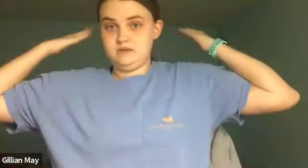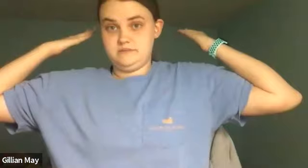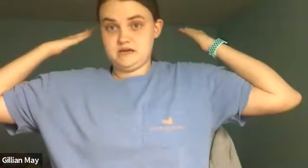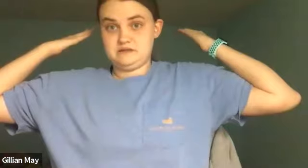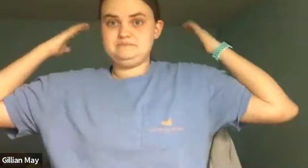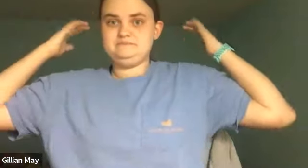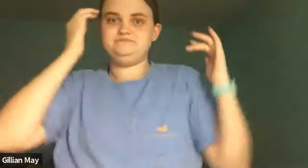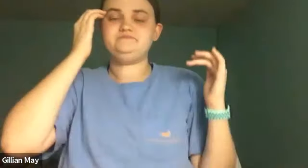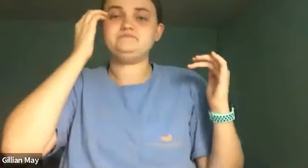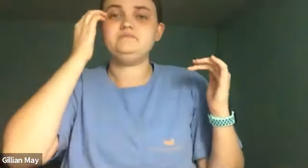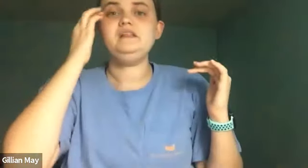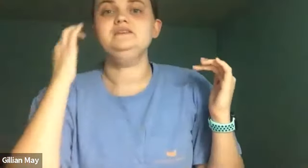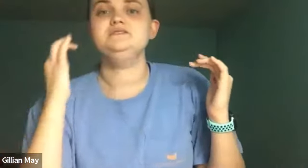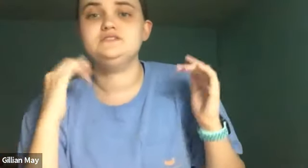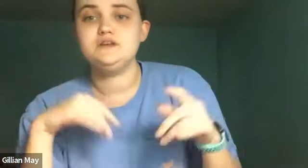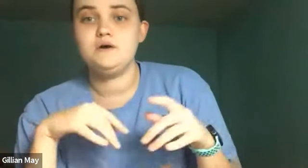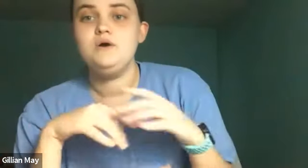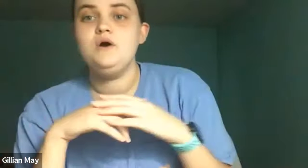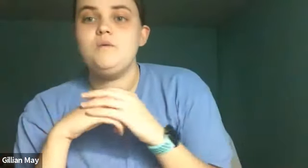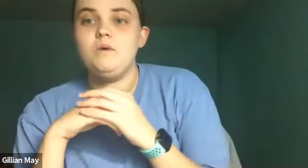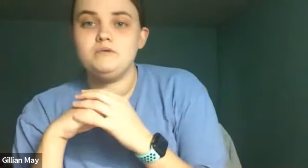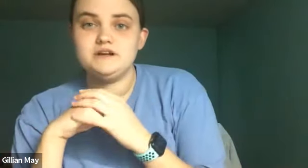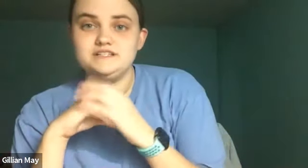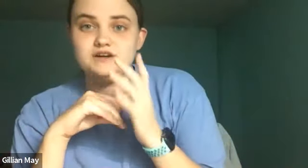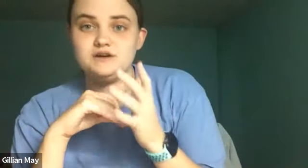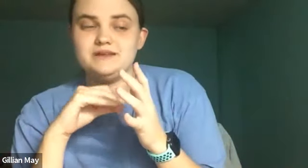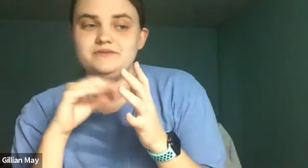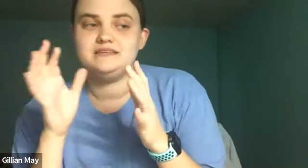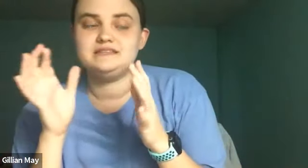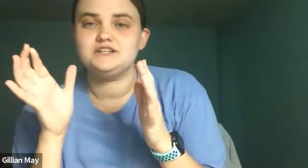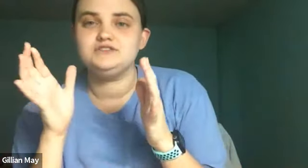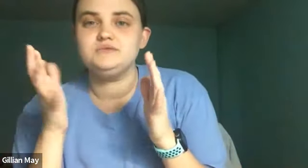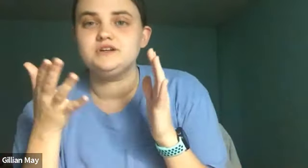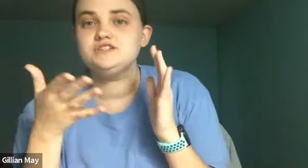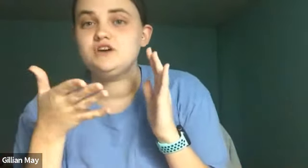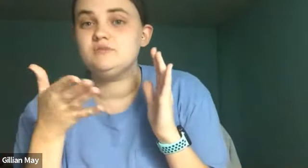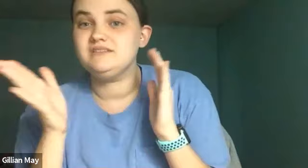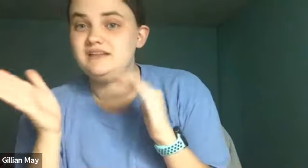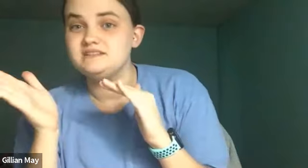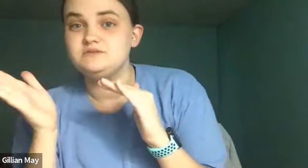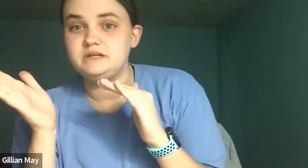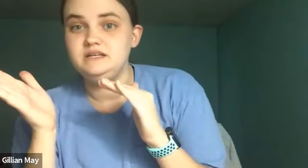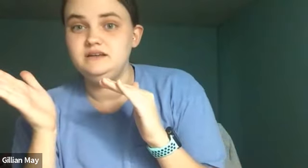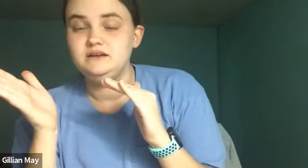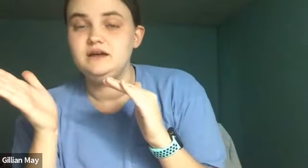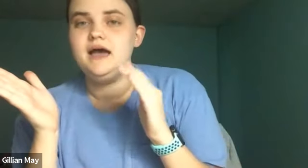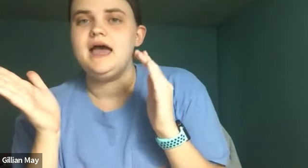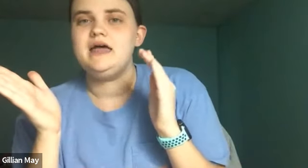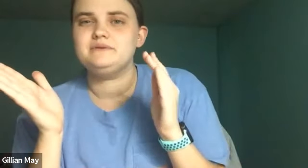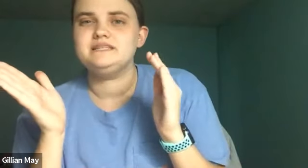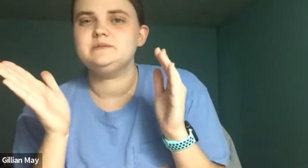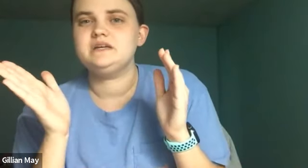back. So what we're going to start with is we're going to start with last week. And the reason is